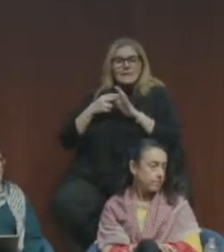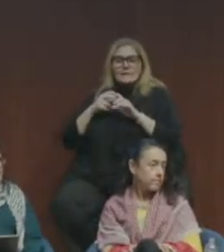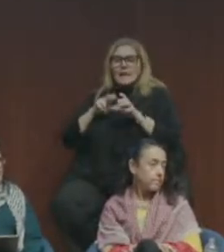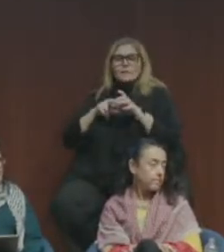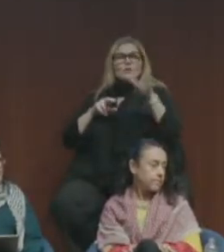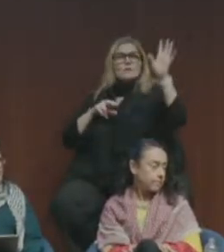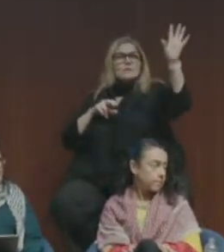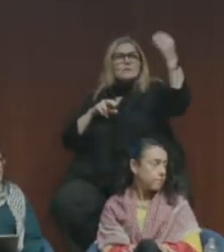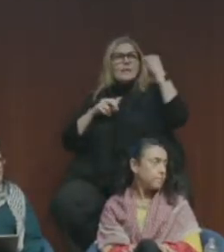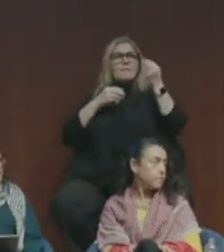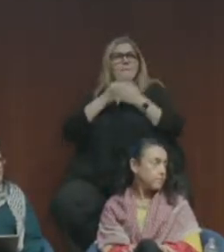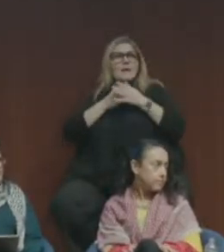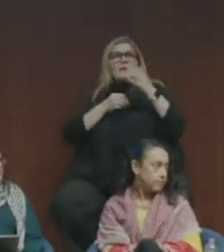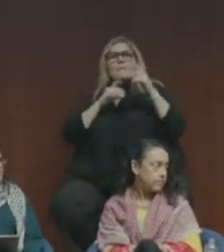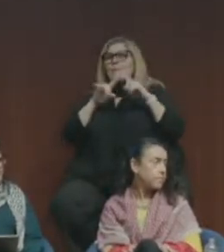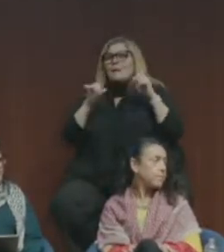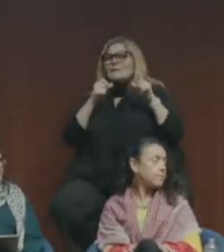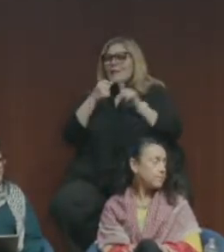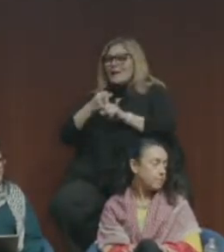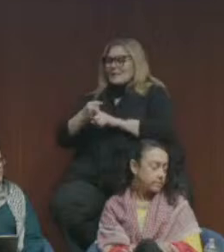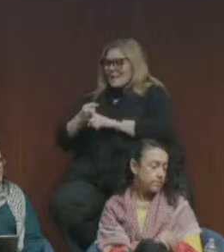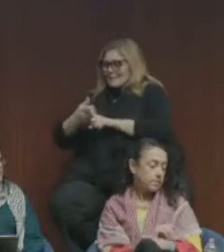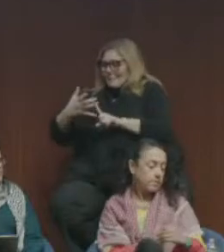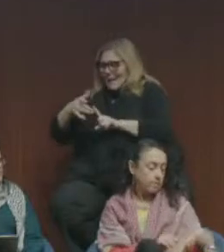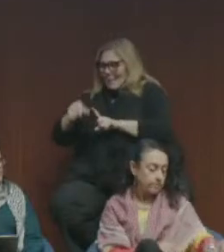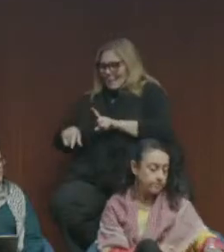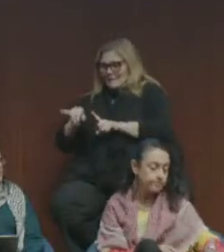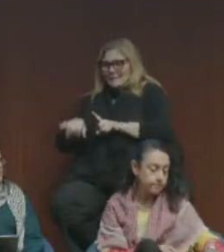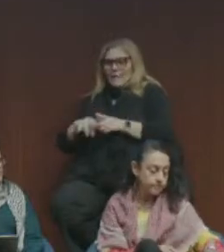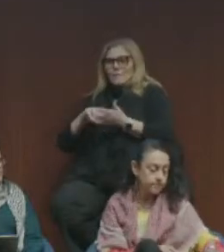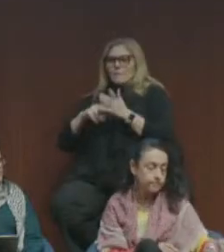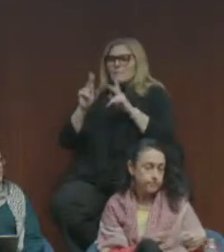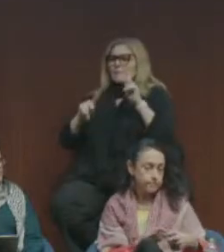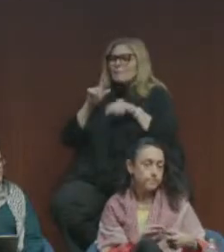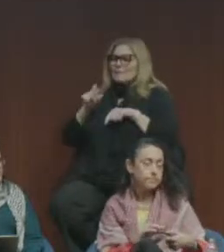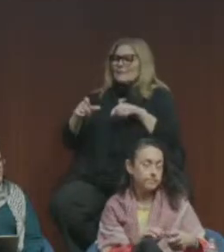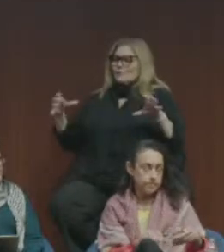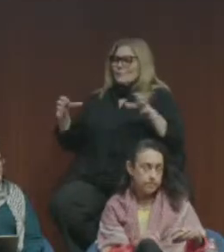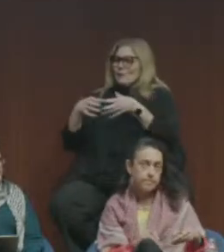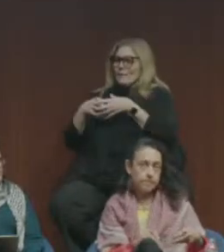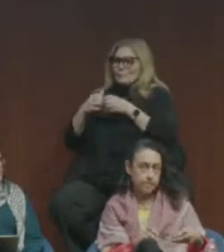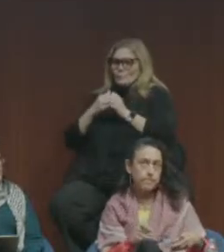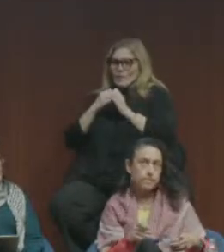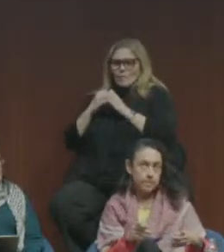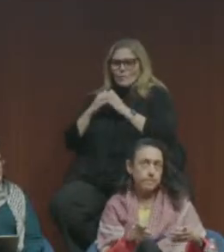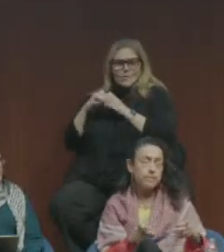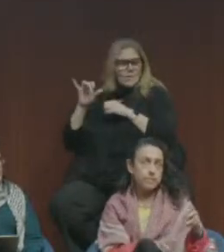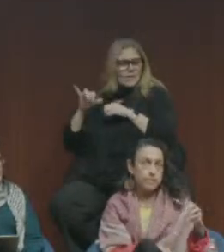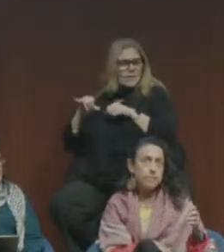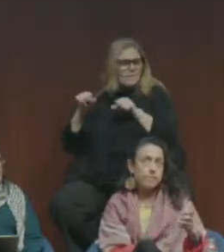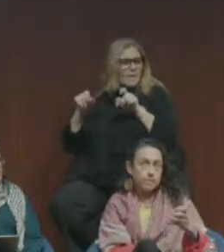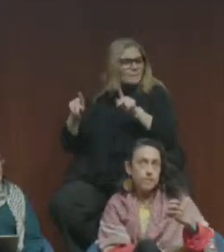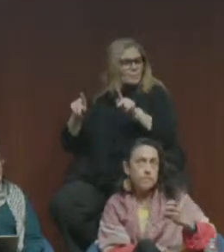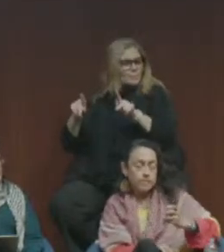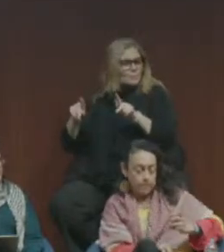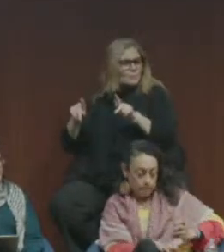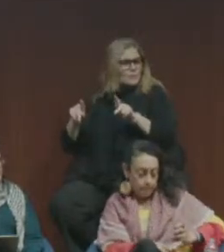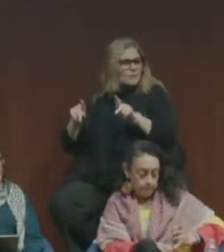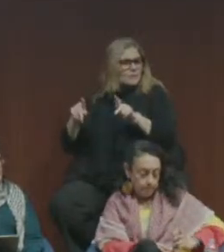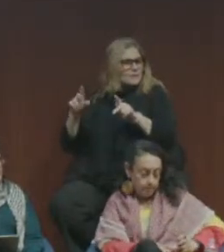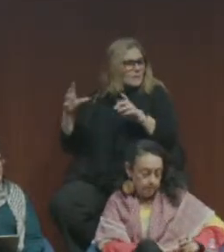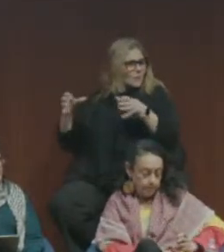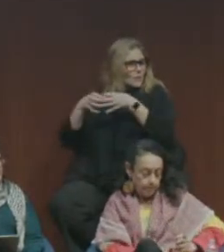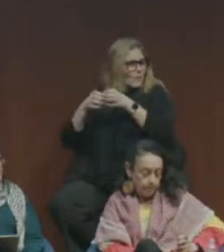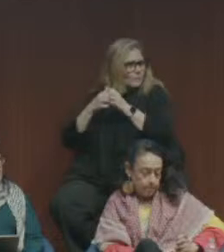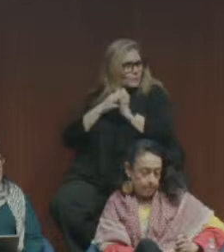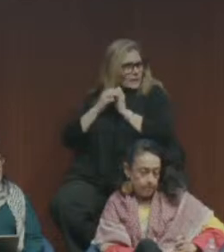back from the city, but also expanding the space of what do people need to come together, right? To have that space and time to come